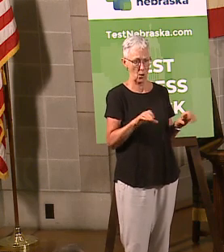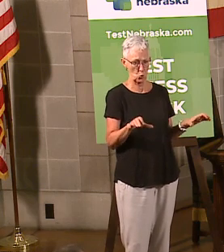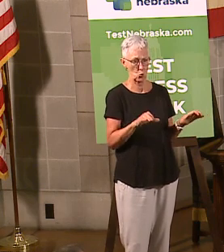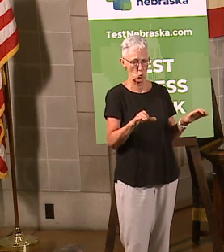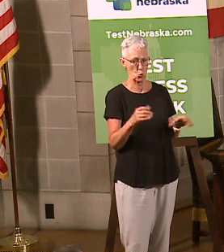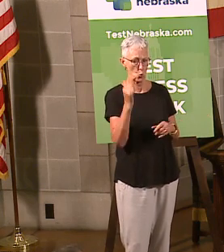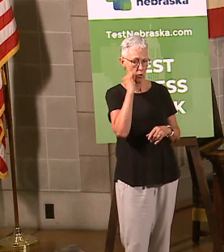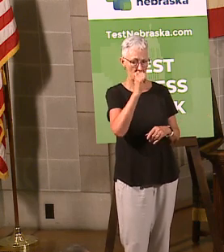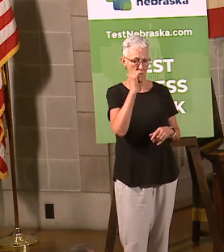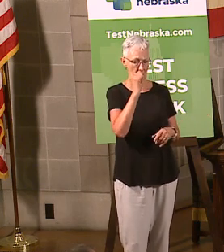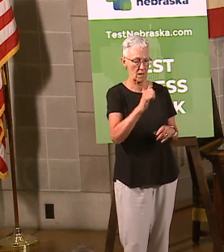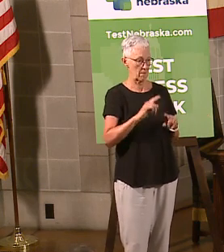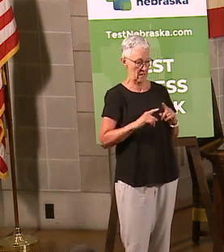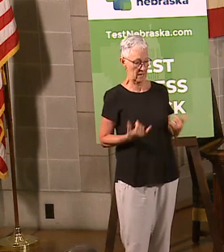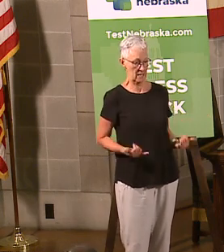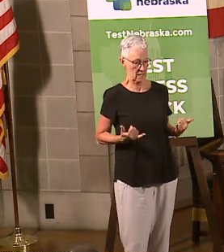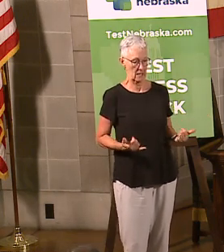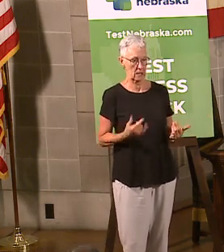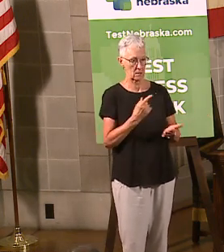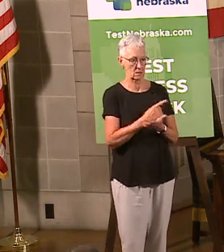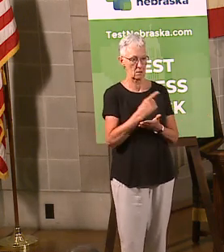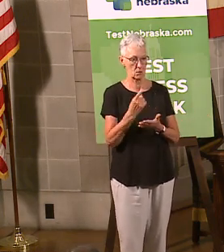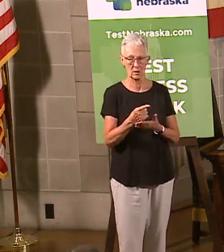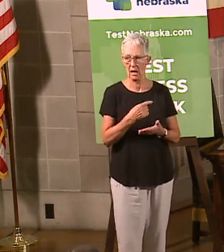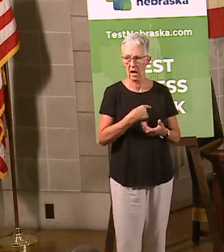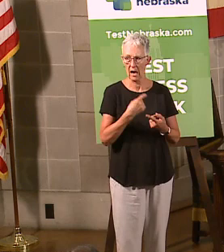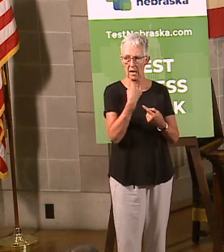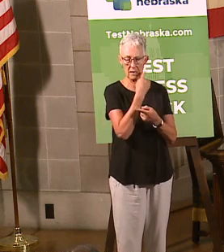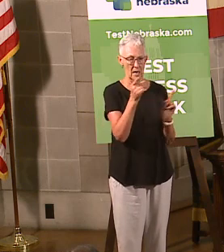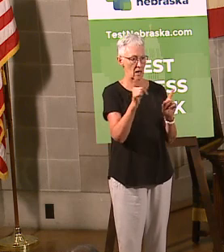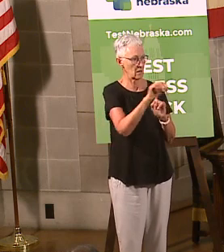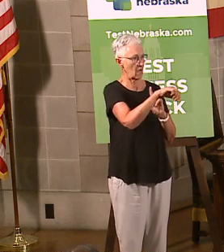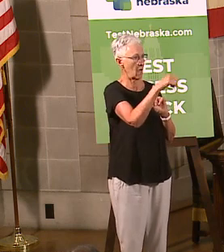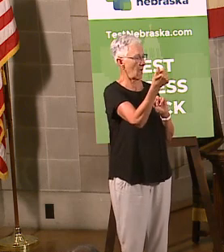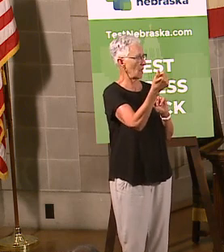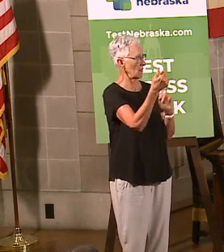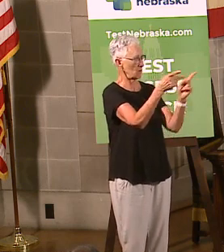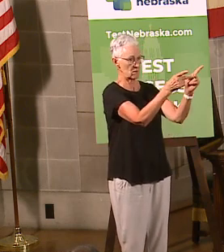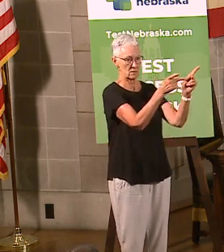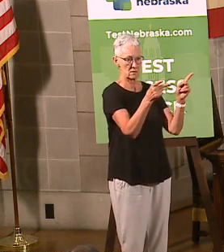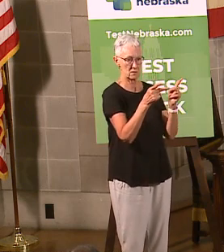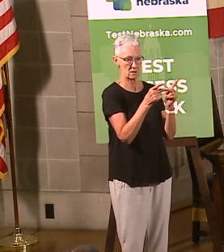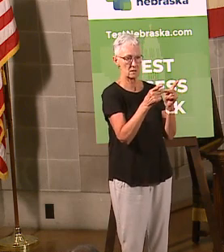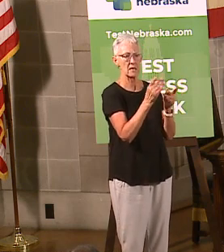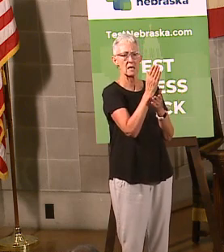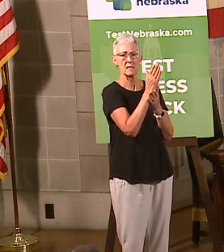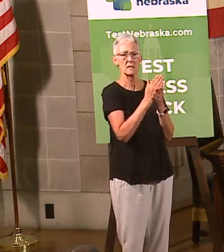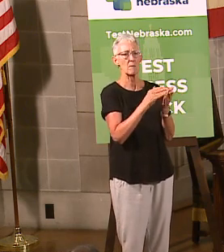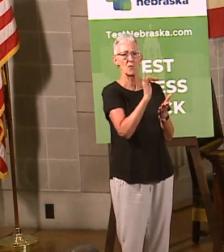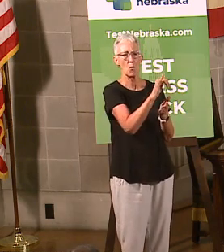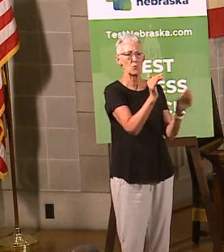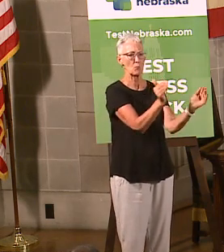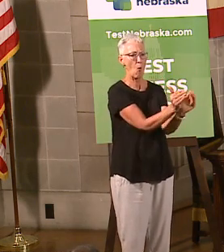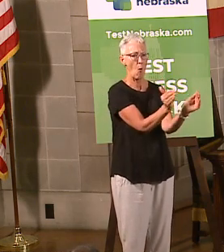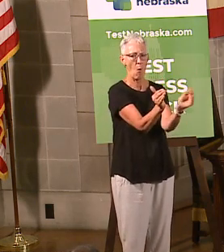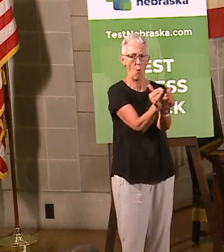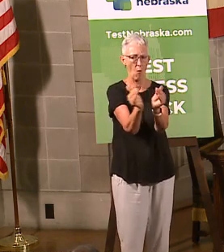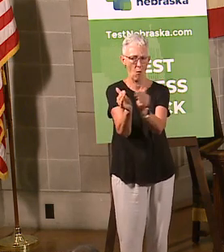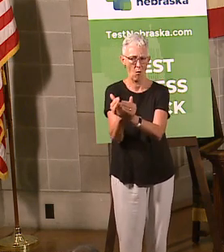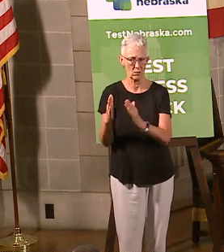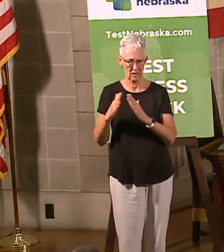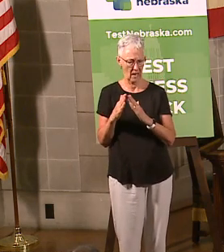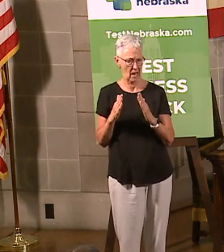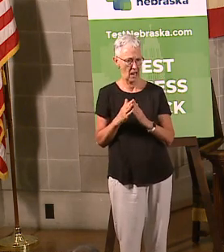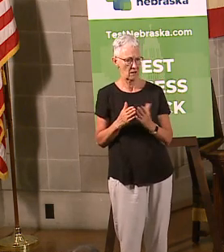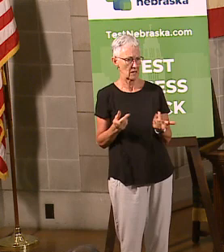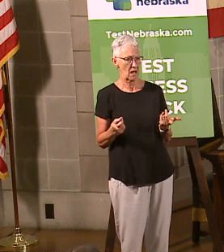day. Now, obviously, this week, I announced all those other cities. When we're in our small rural towns, we're not going to get to that same kind of capacity